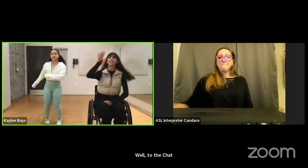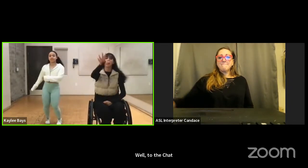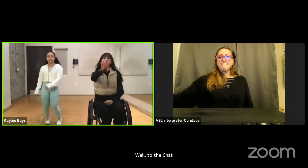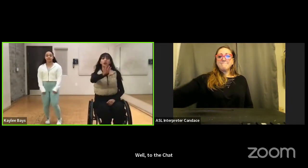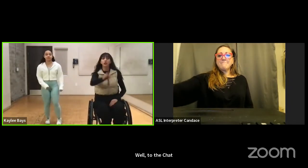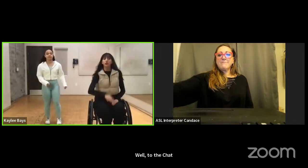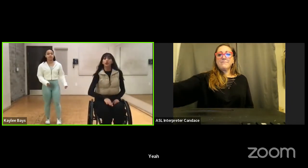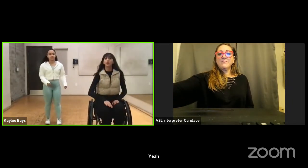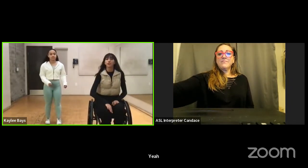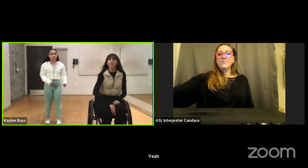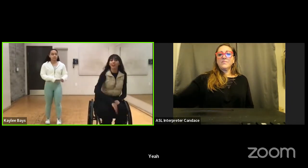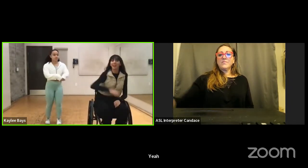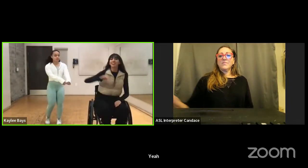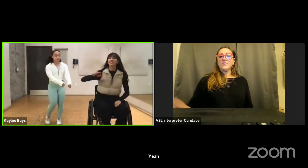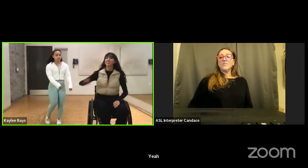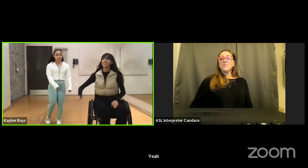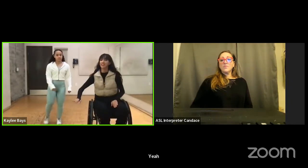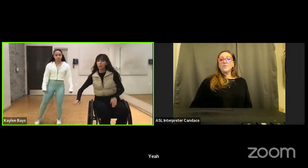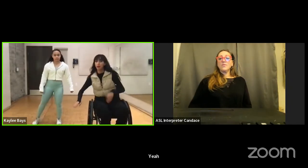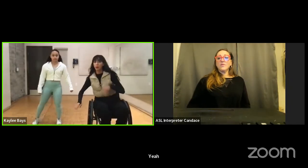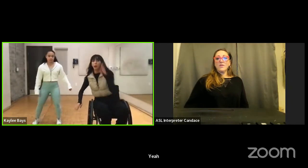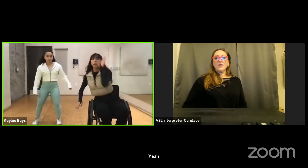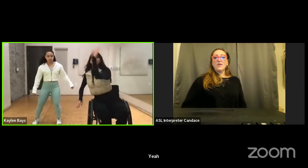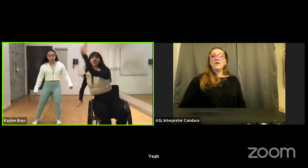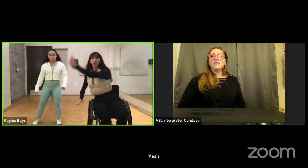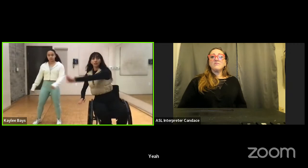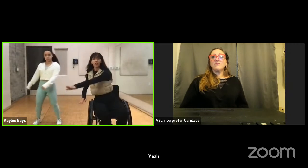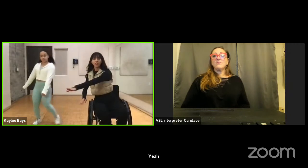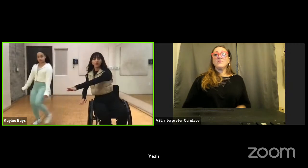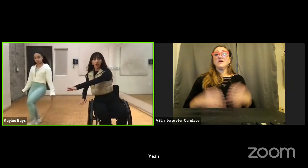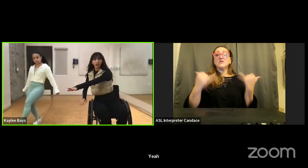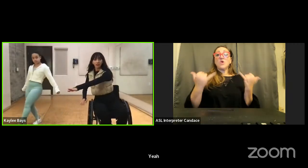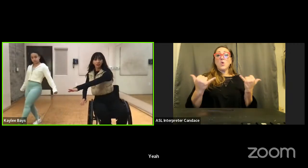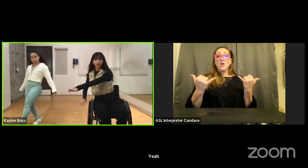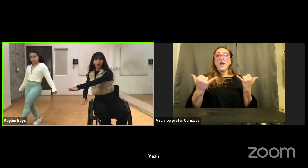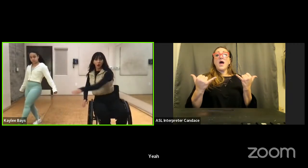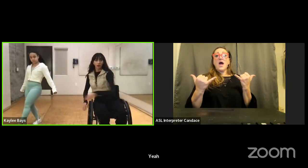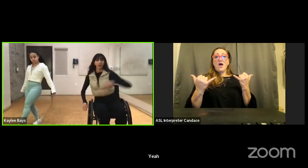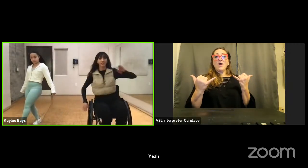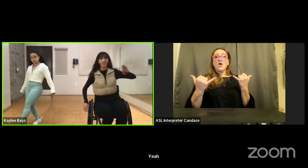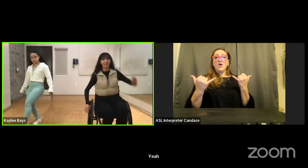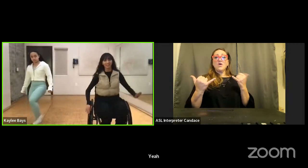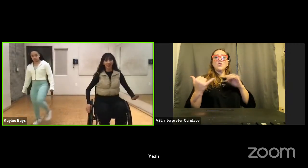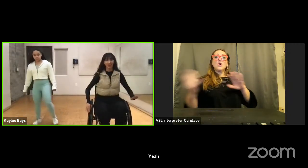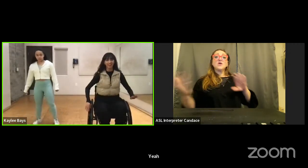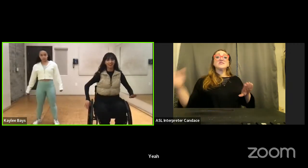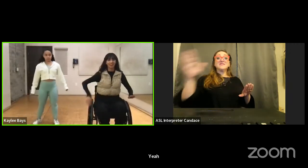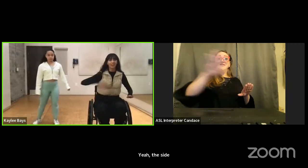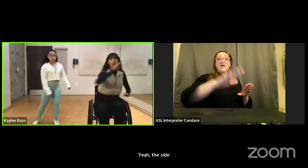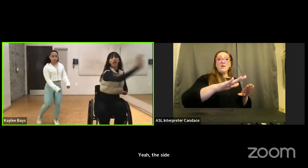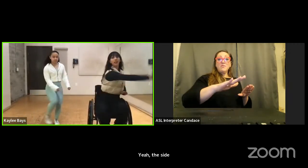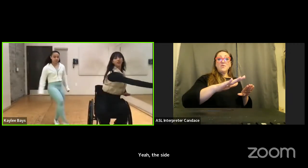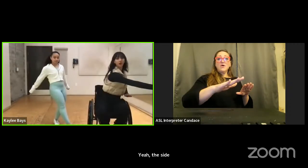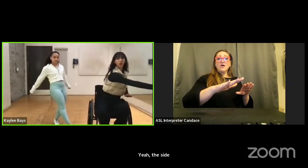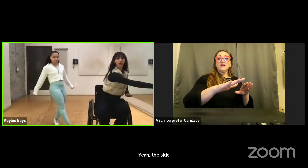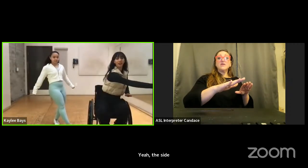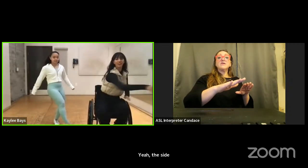Here. We're gonna step to the side, step to the other foot in front, to the front, to the side,